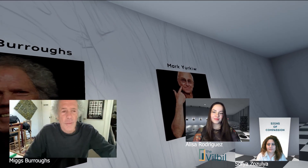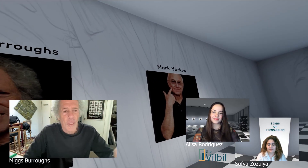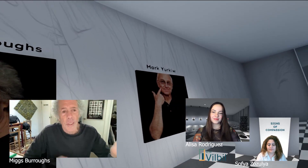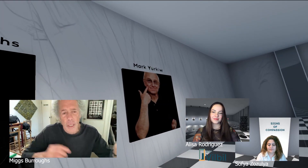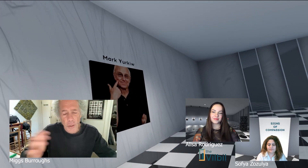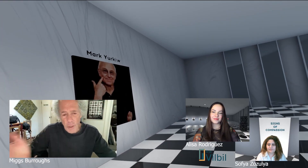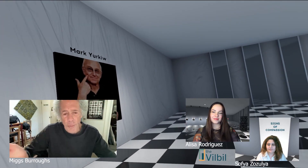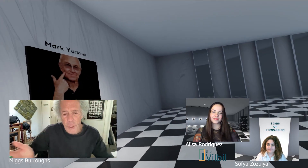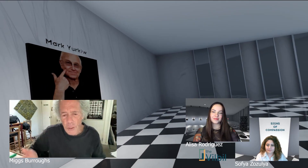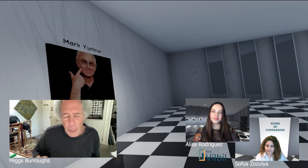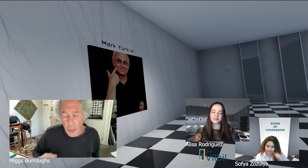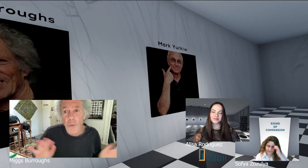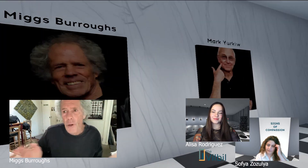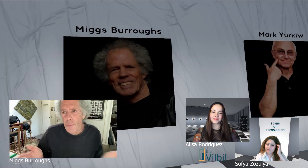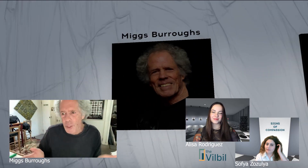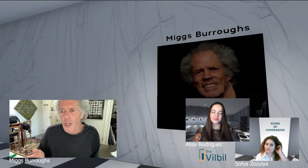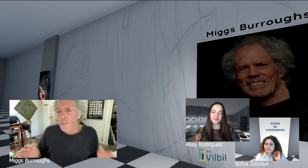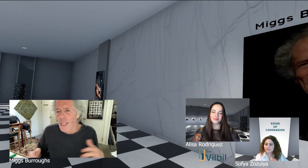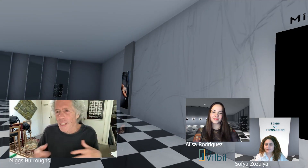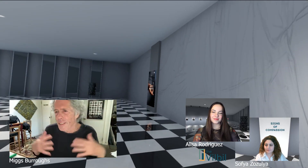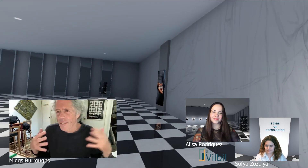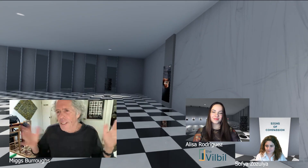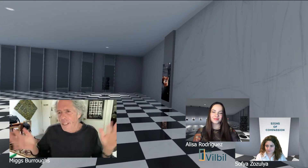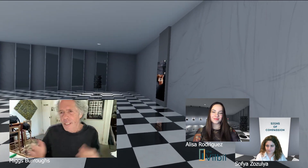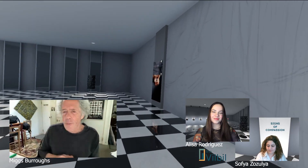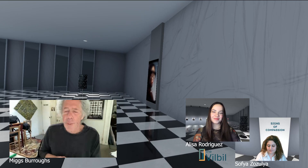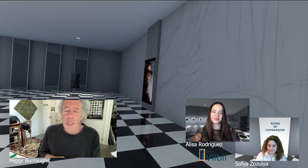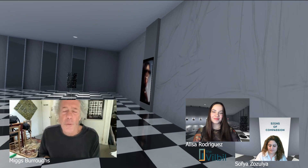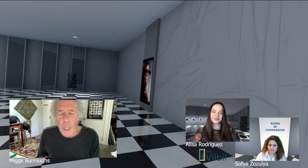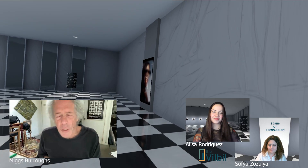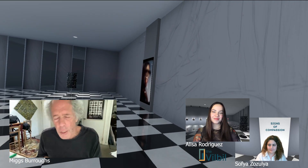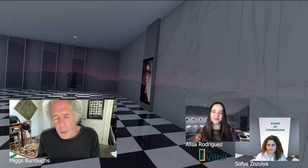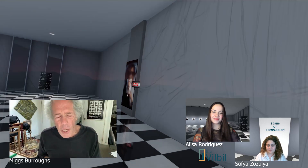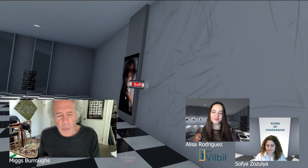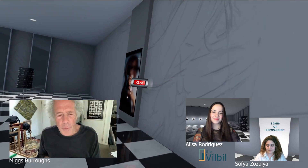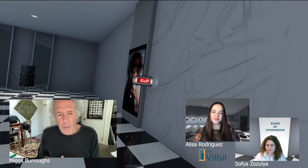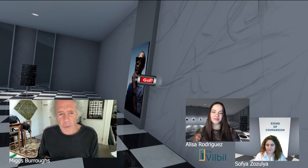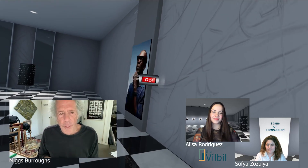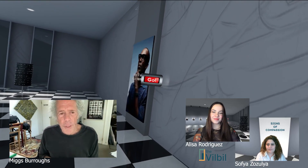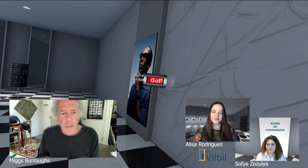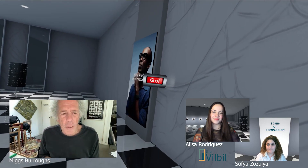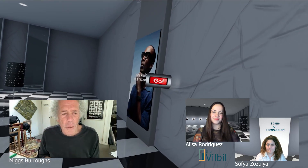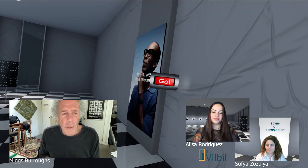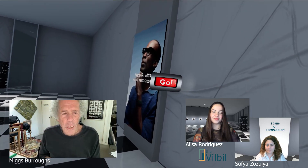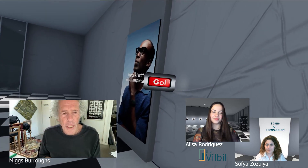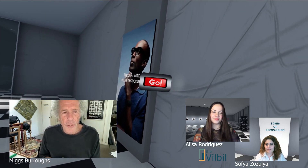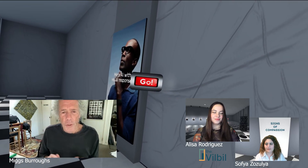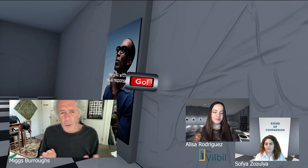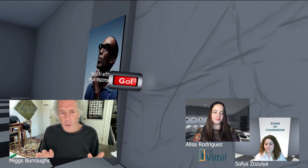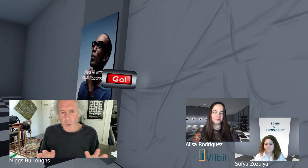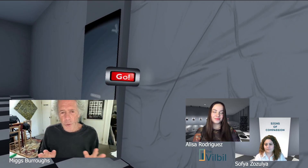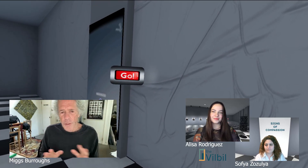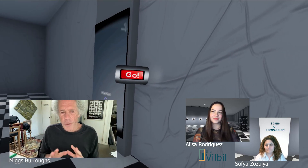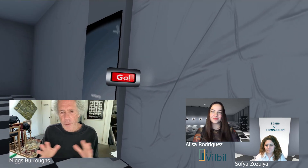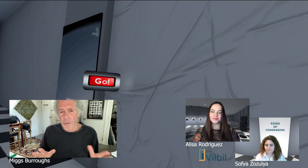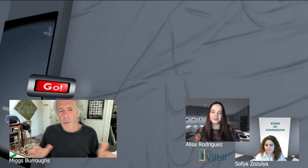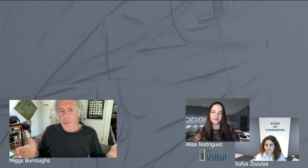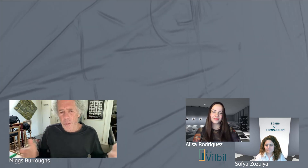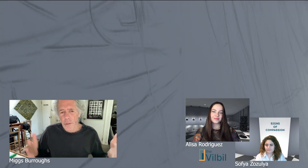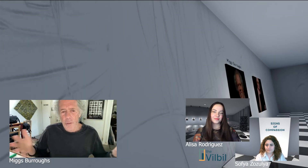I don't know how much time, but I can only begin to imagine how much time and effort and talent it took to convert